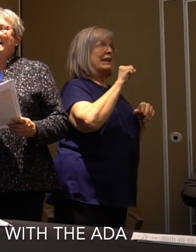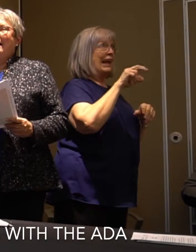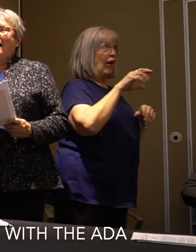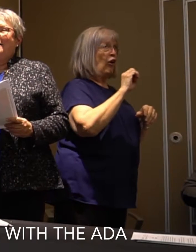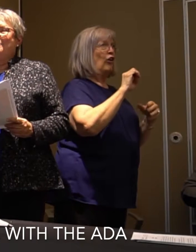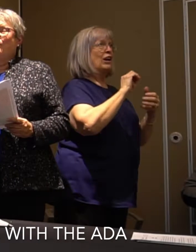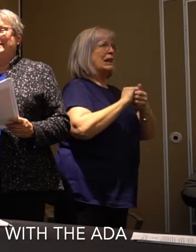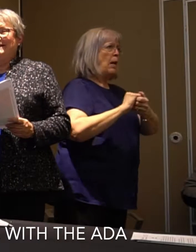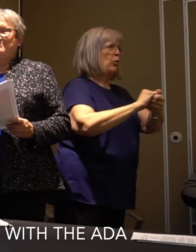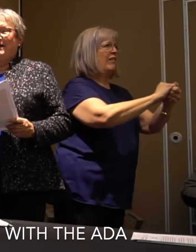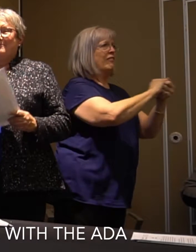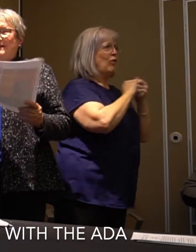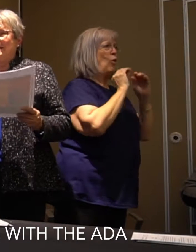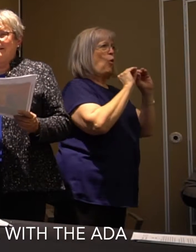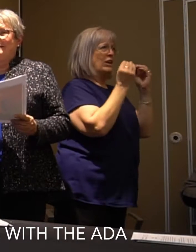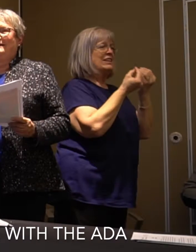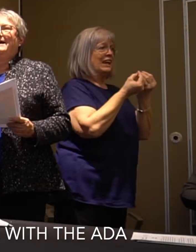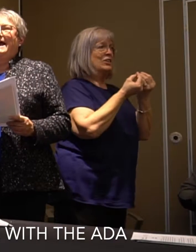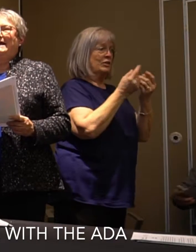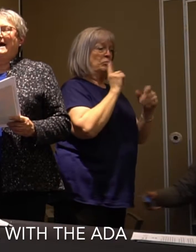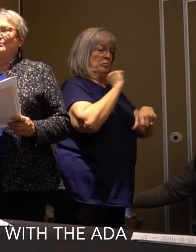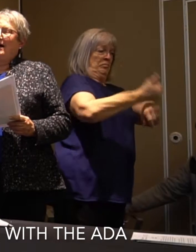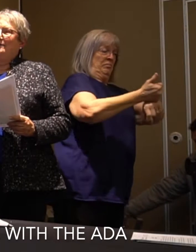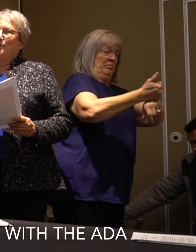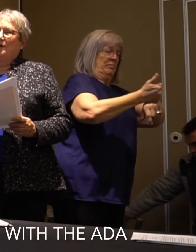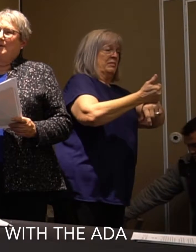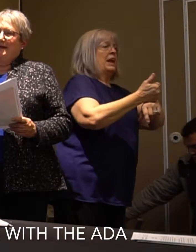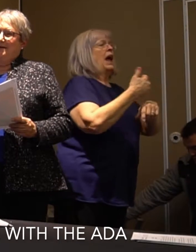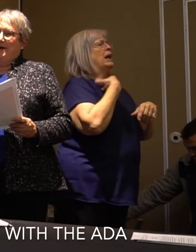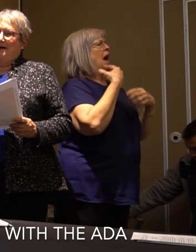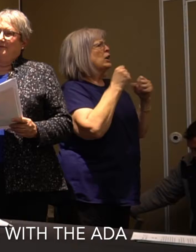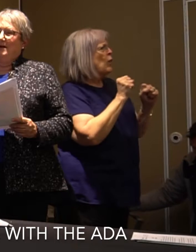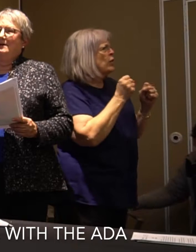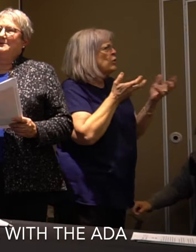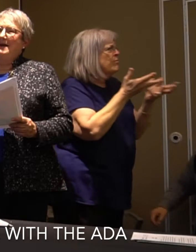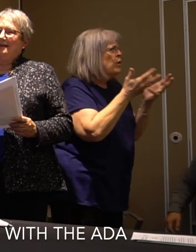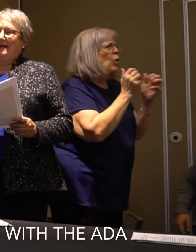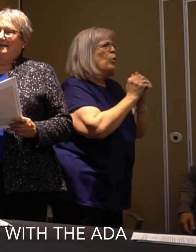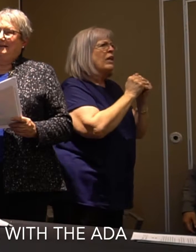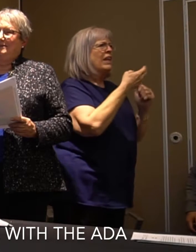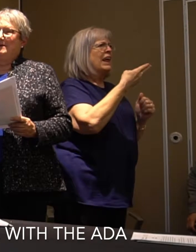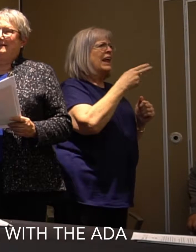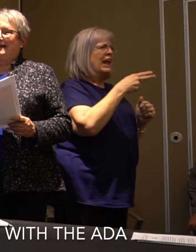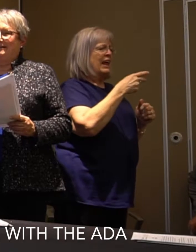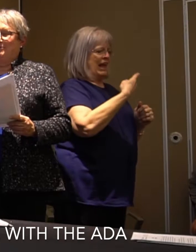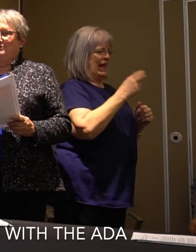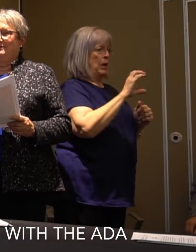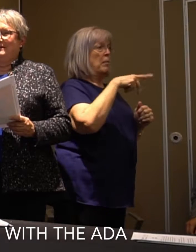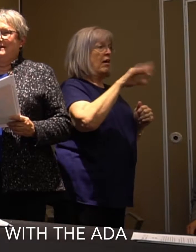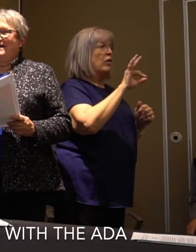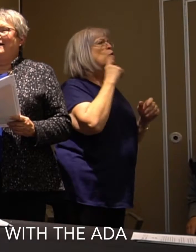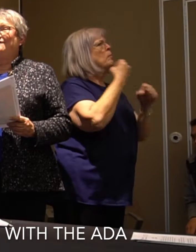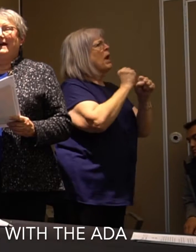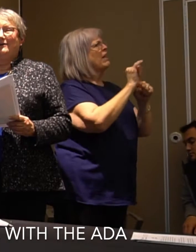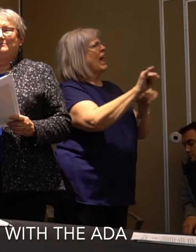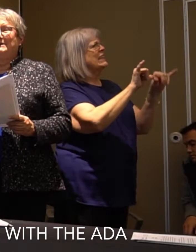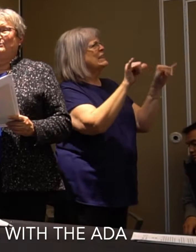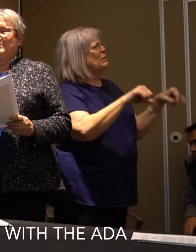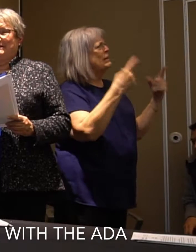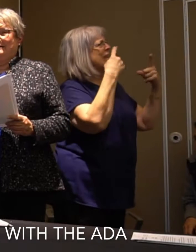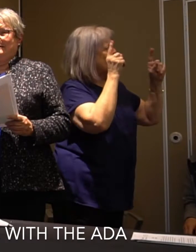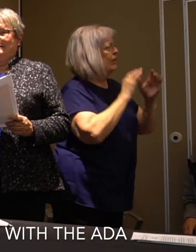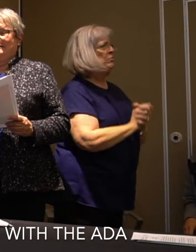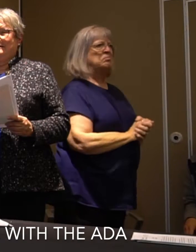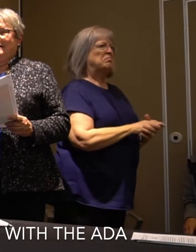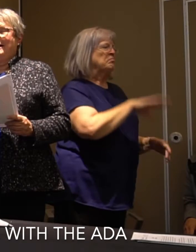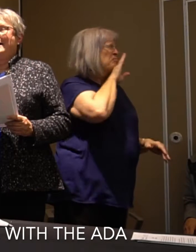Organization, was in business, and I tried to work with HCPF to make that system accessible. It failed